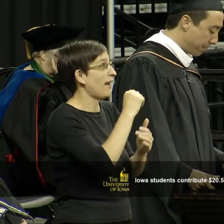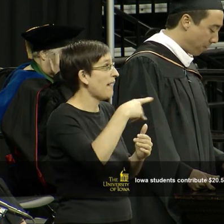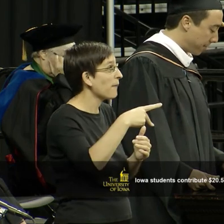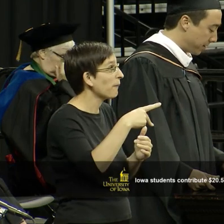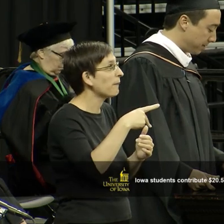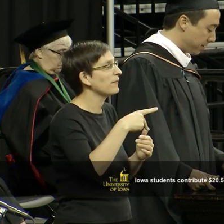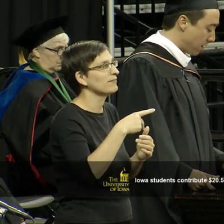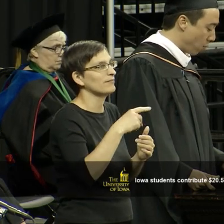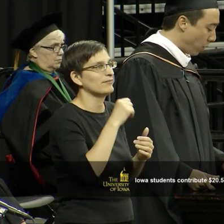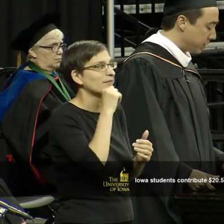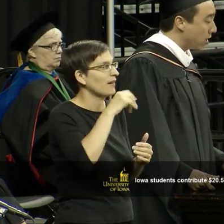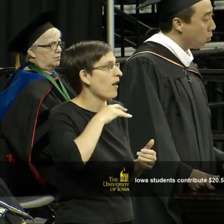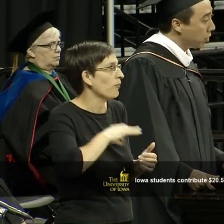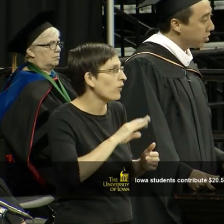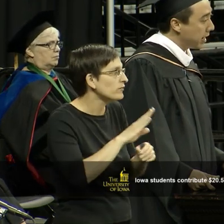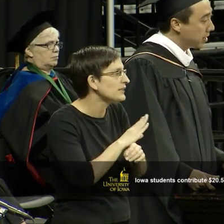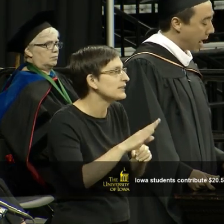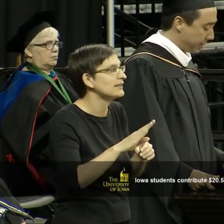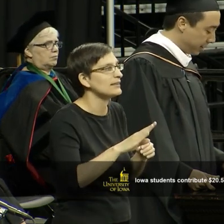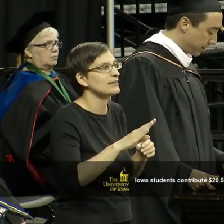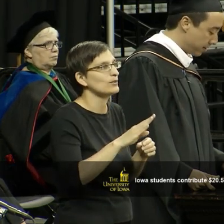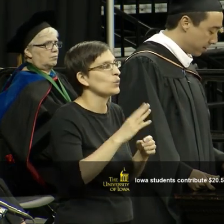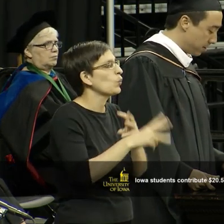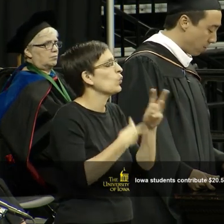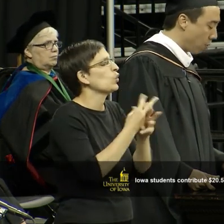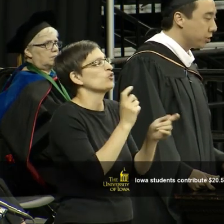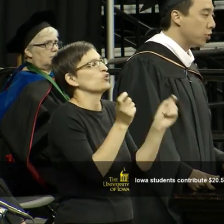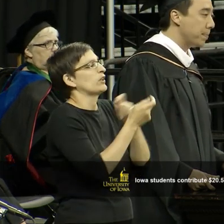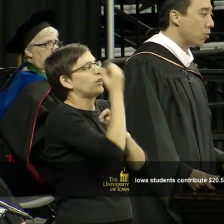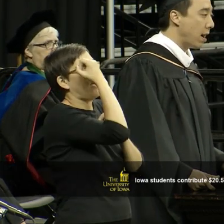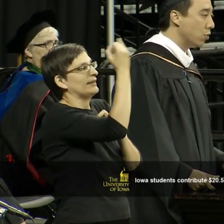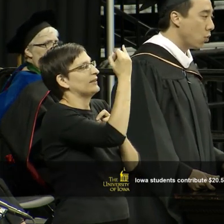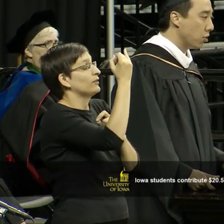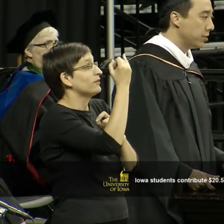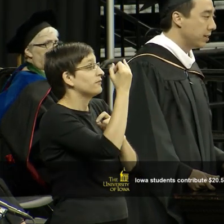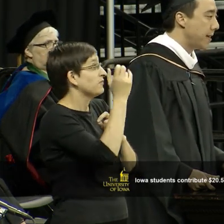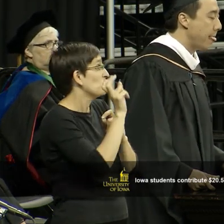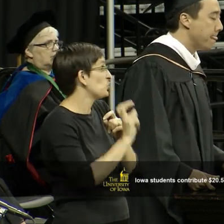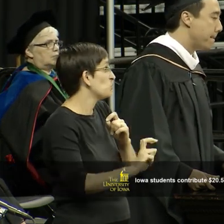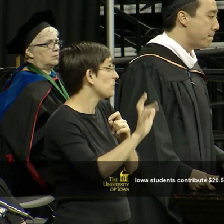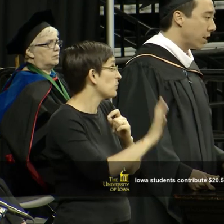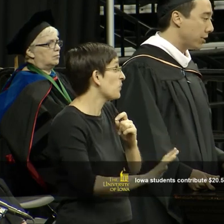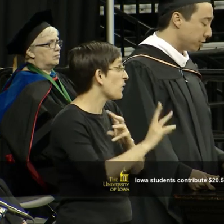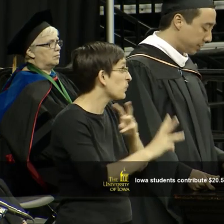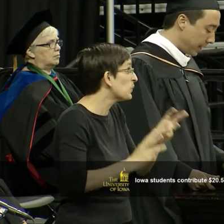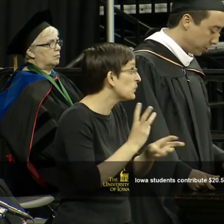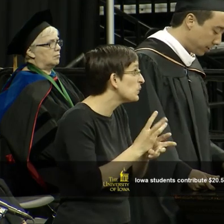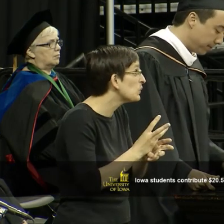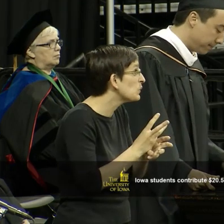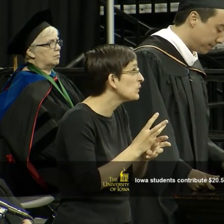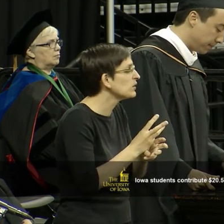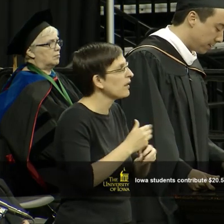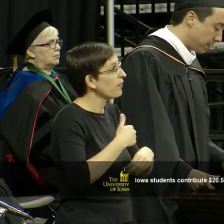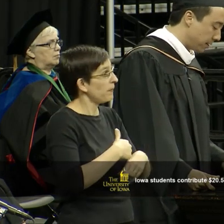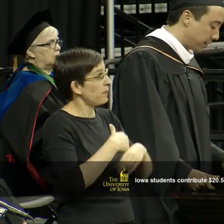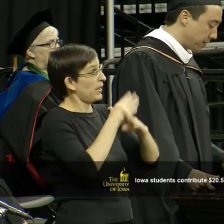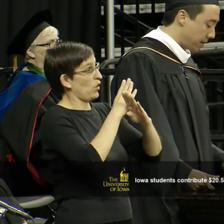a nonprofit, a widget, a world-changing idea, or a trip around the world, the barriers to entry